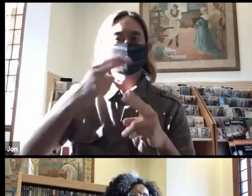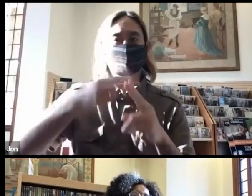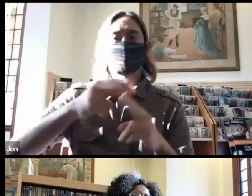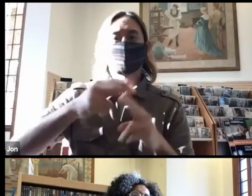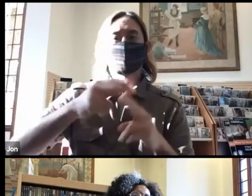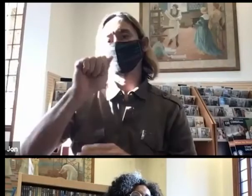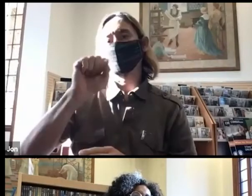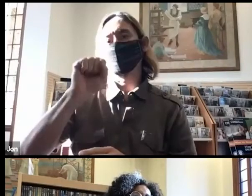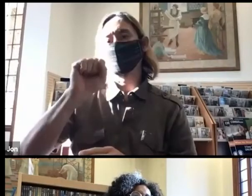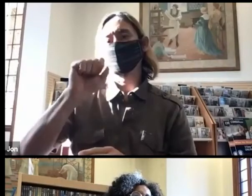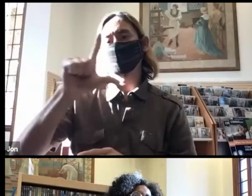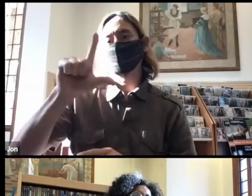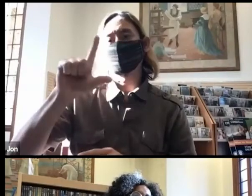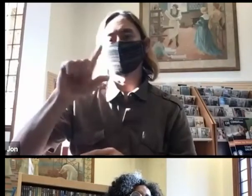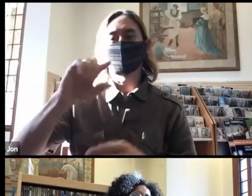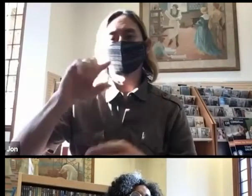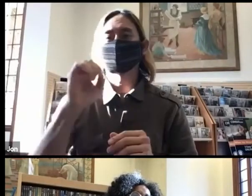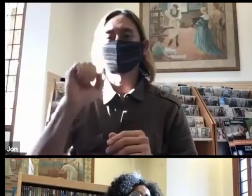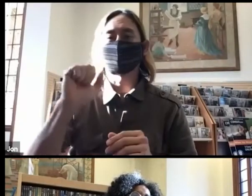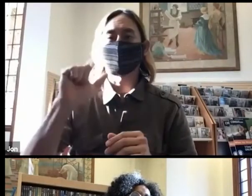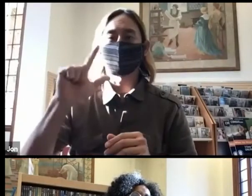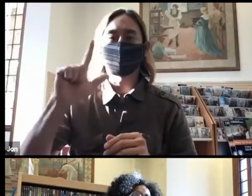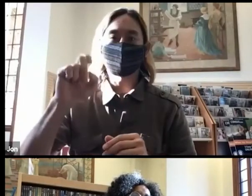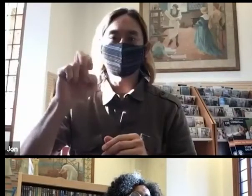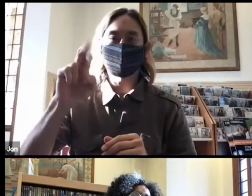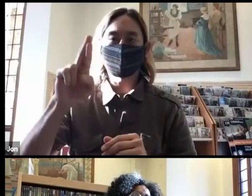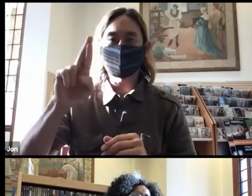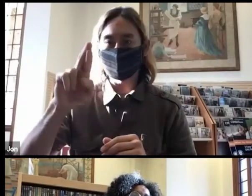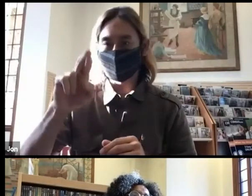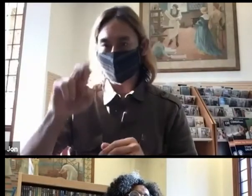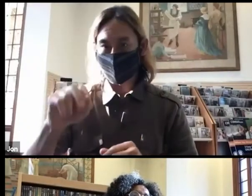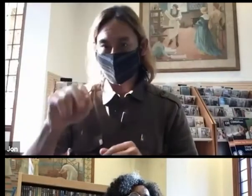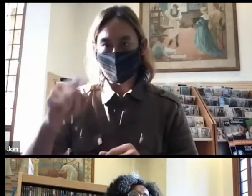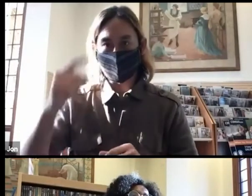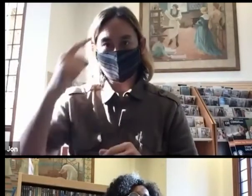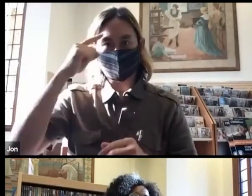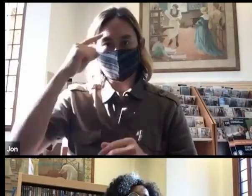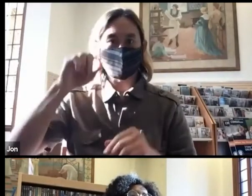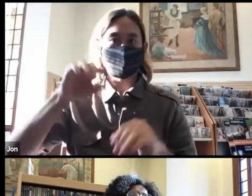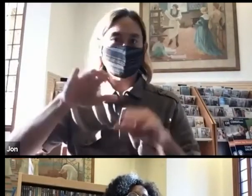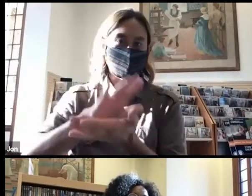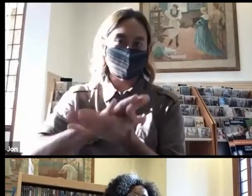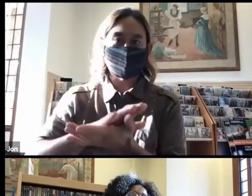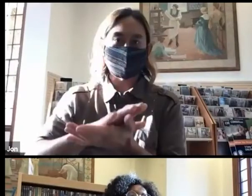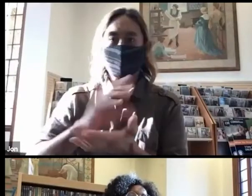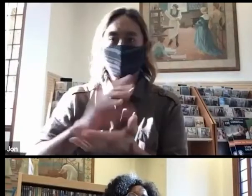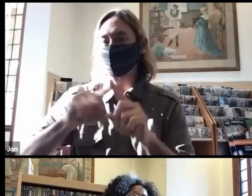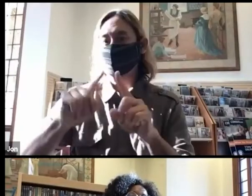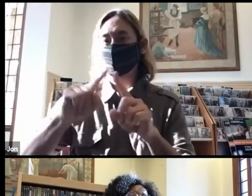to participate as an ASL storyteller for kids at school.